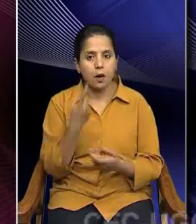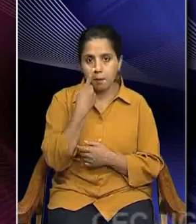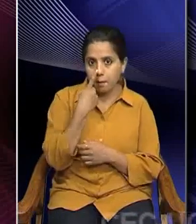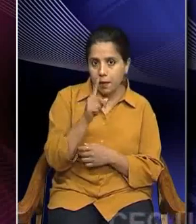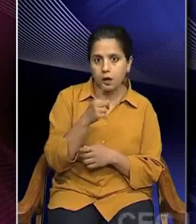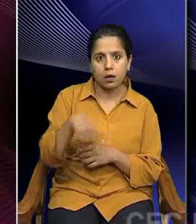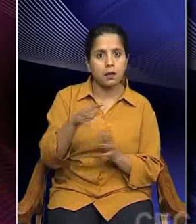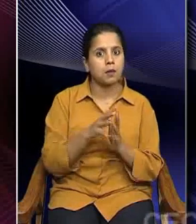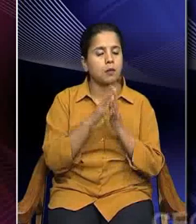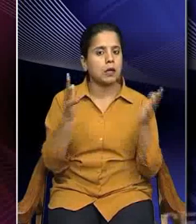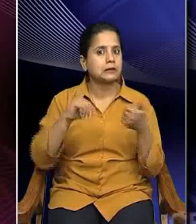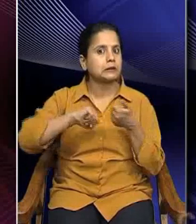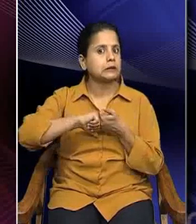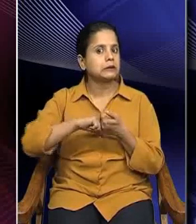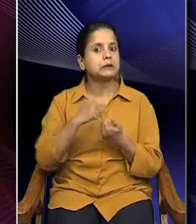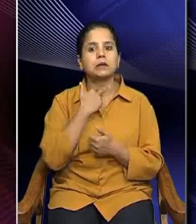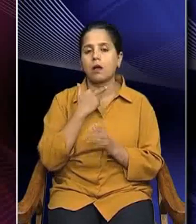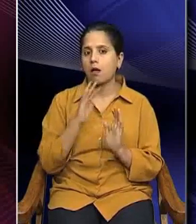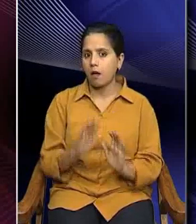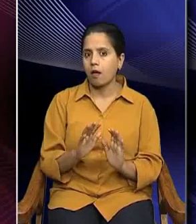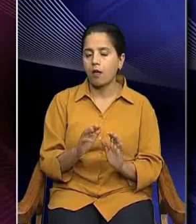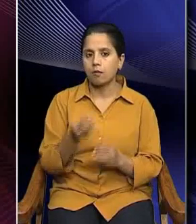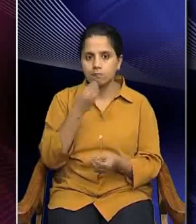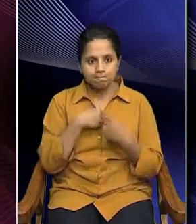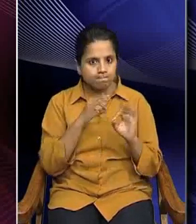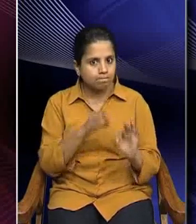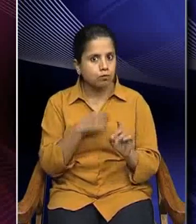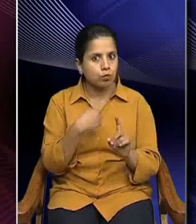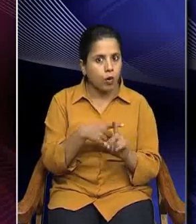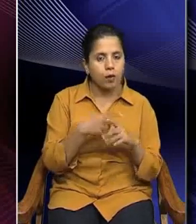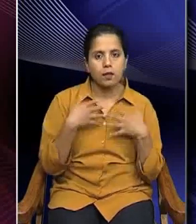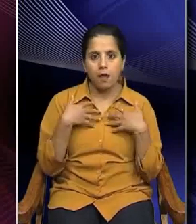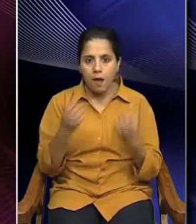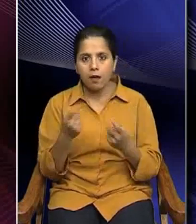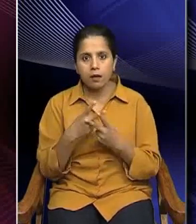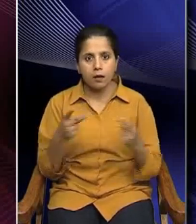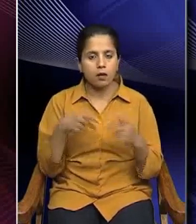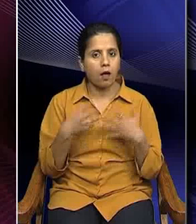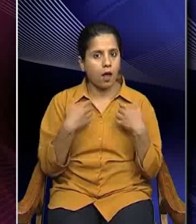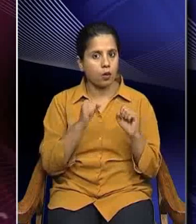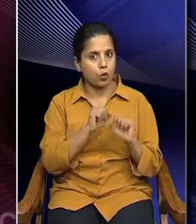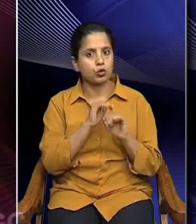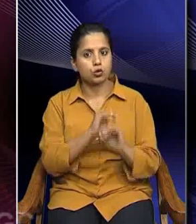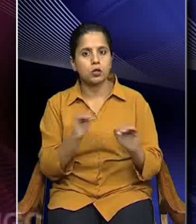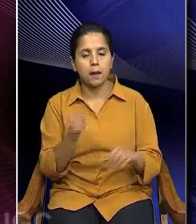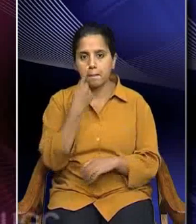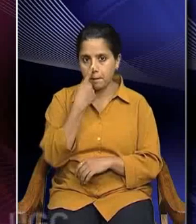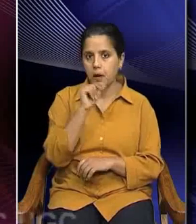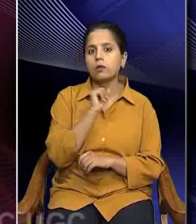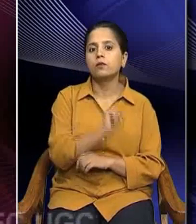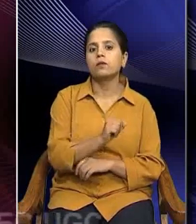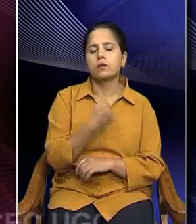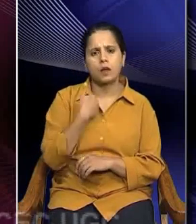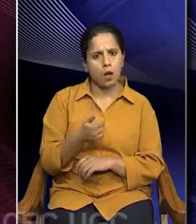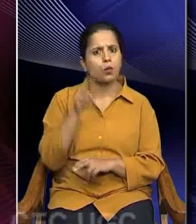is a huge risk on the nutrition, health, and well-being of children and mother. And so therefore we